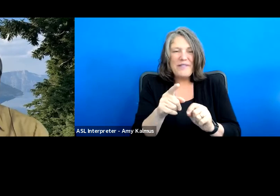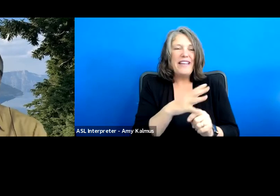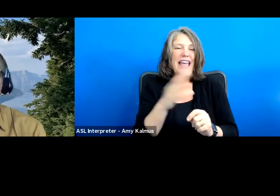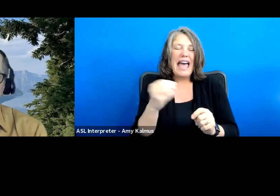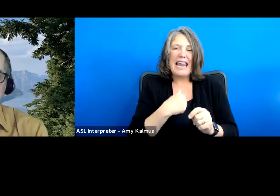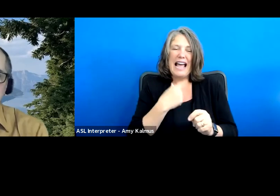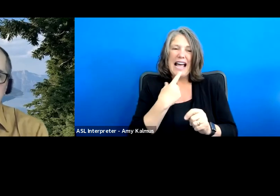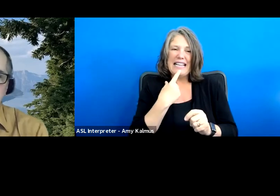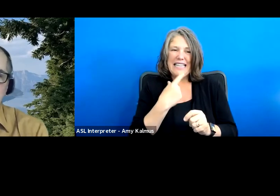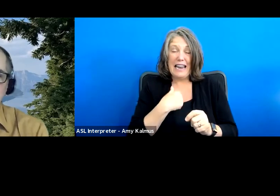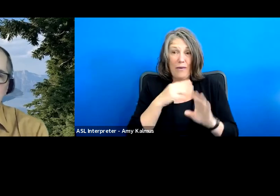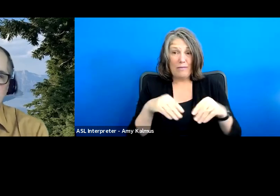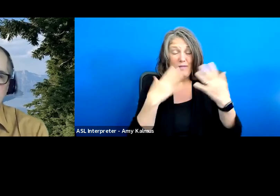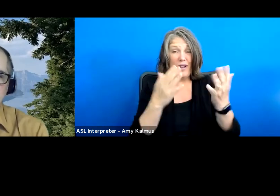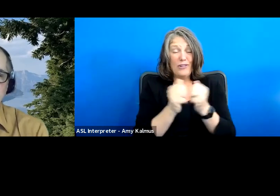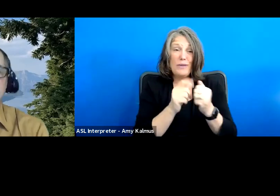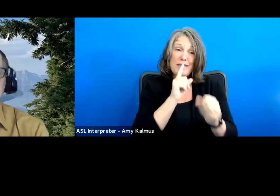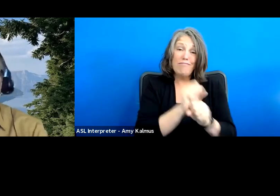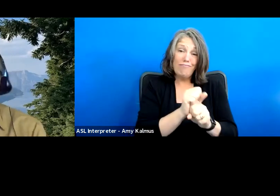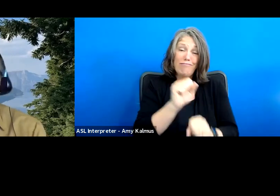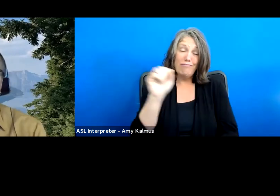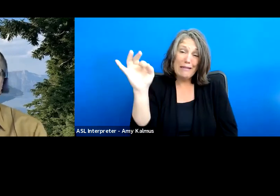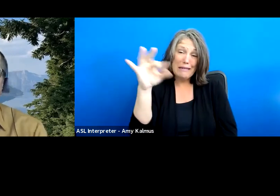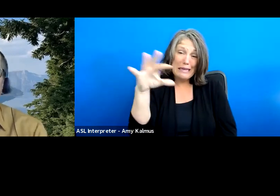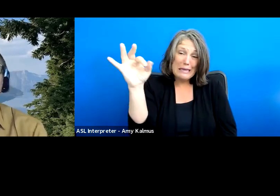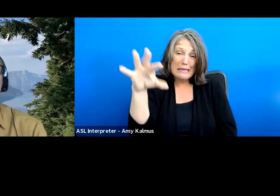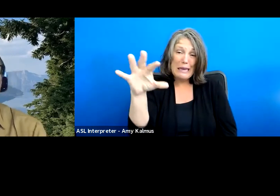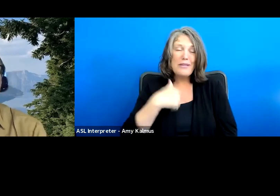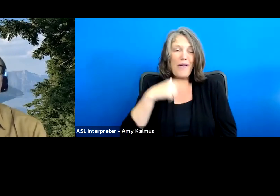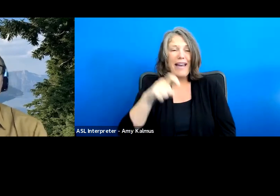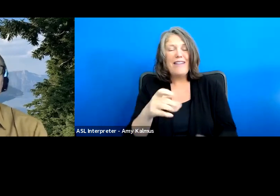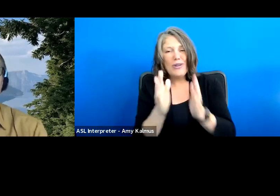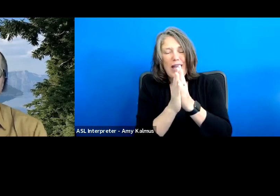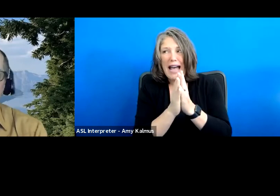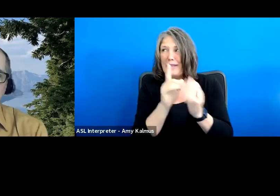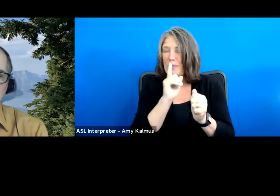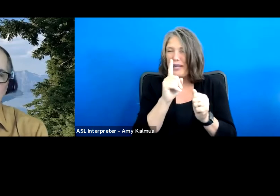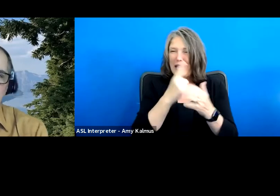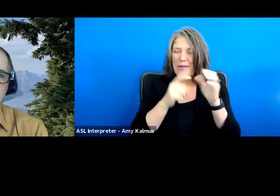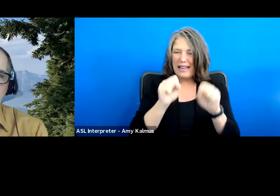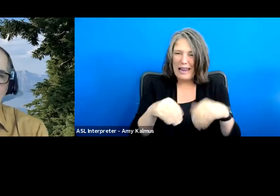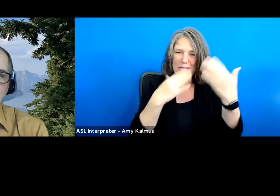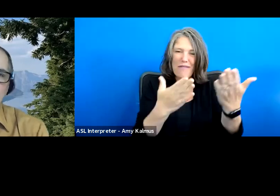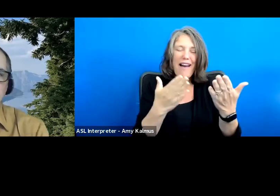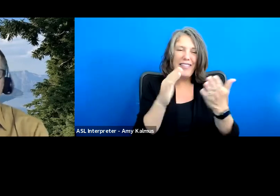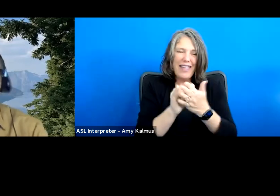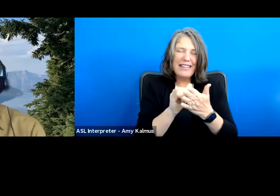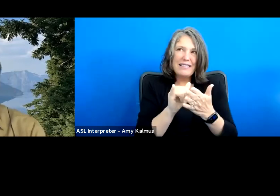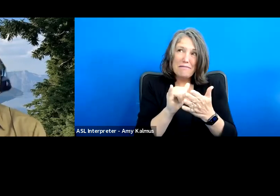I said that I'd provide you with some practical tips. So I have to think about what I can provide you that's practical within an